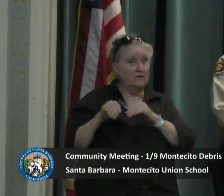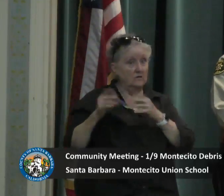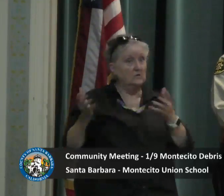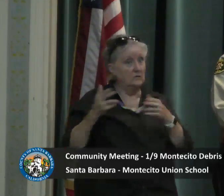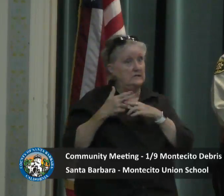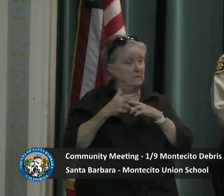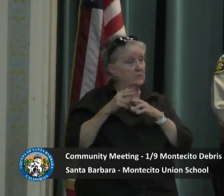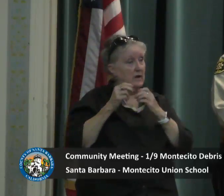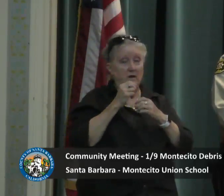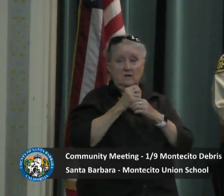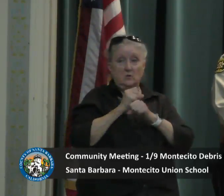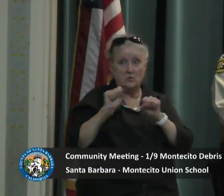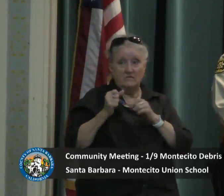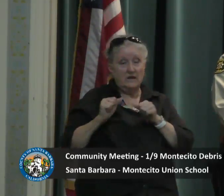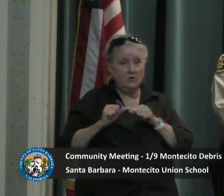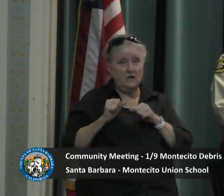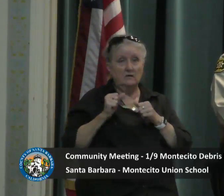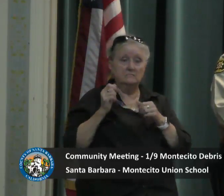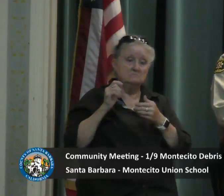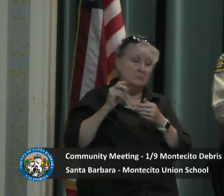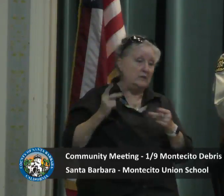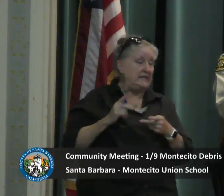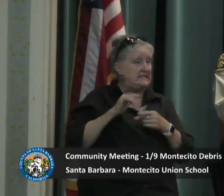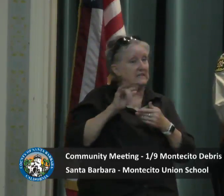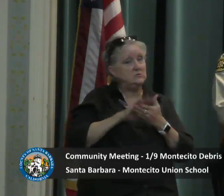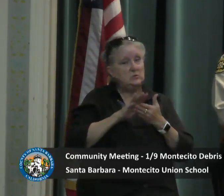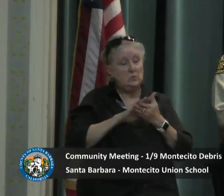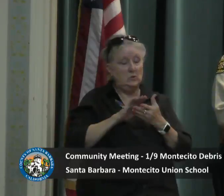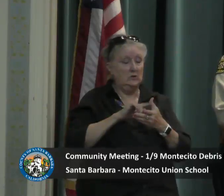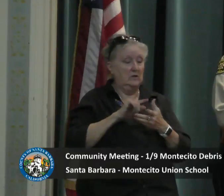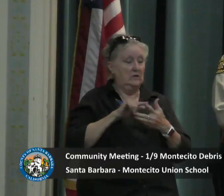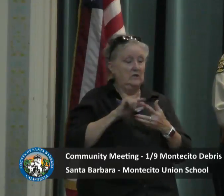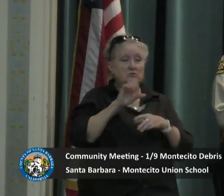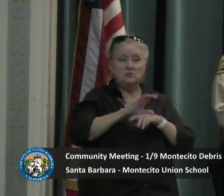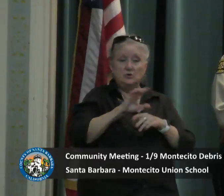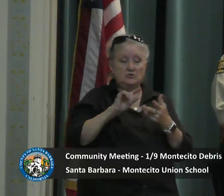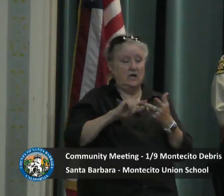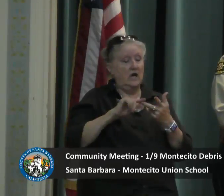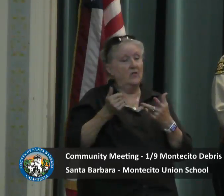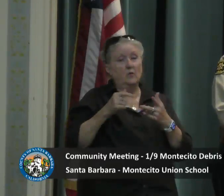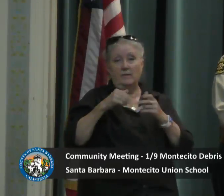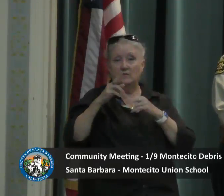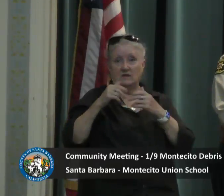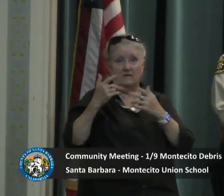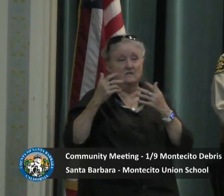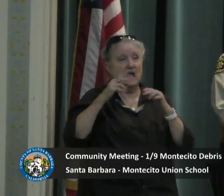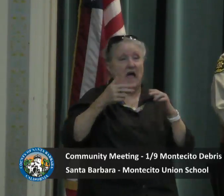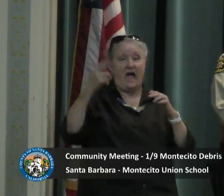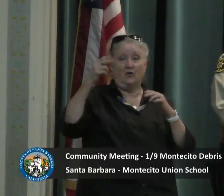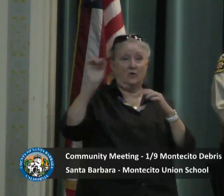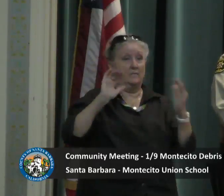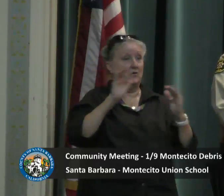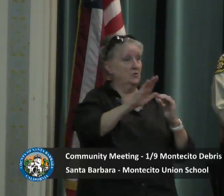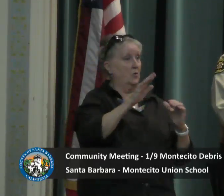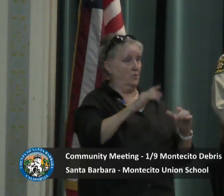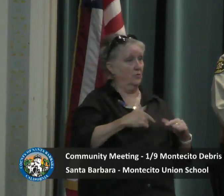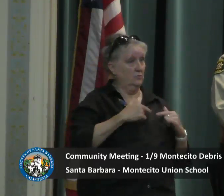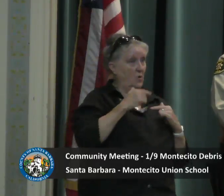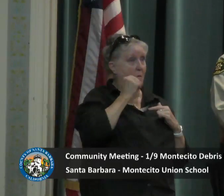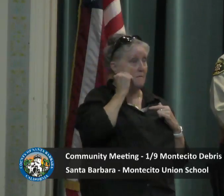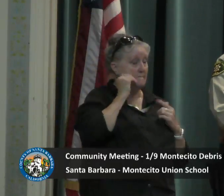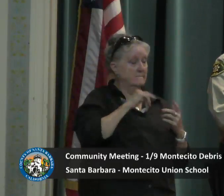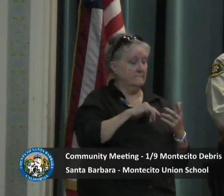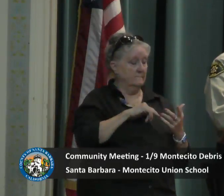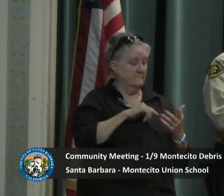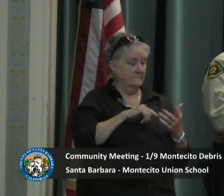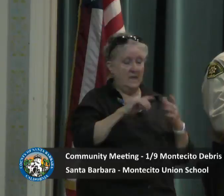school, church, or another building that's located at a higher elevation than your residence. Moving to high ground could